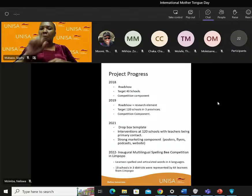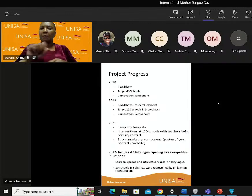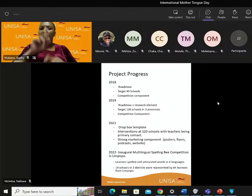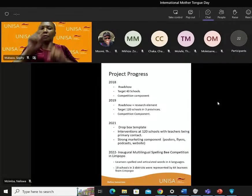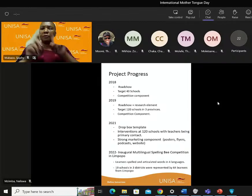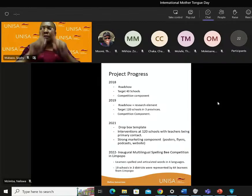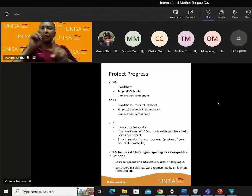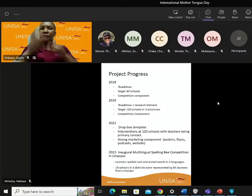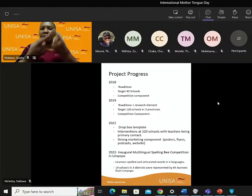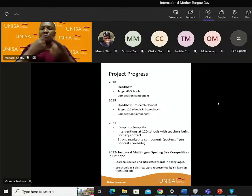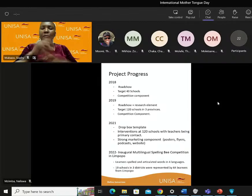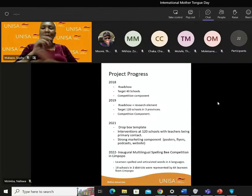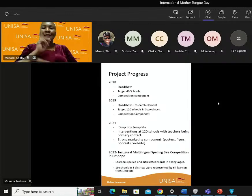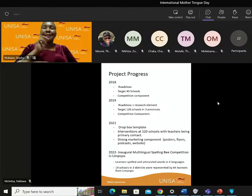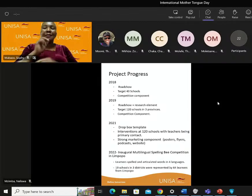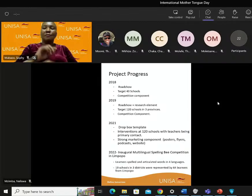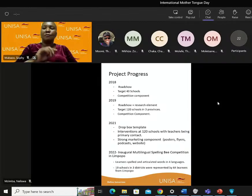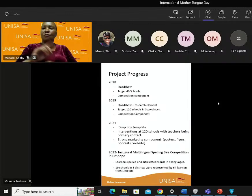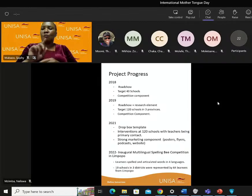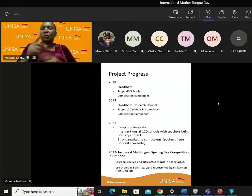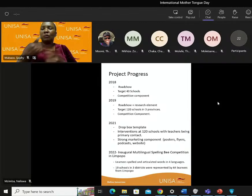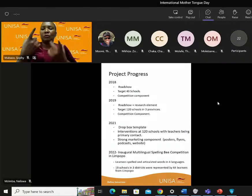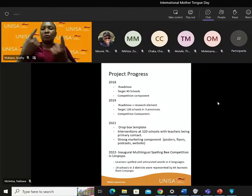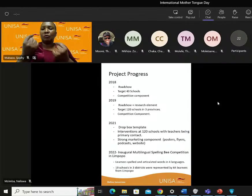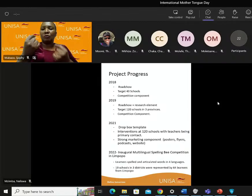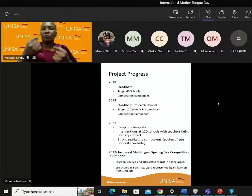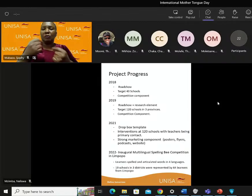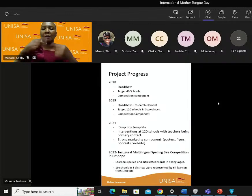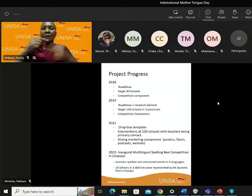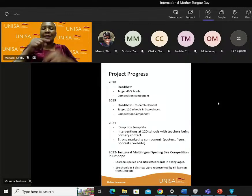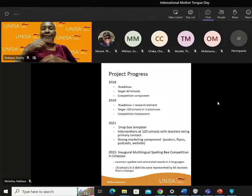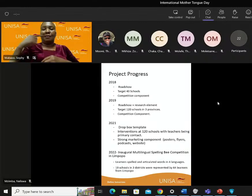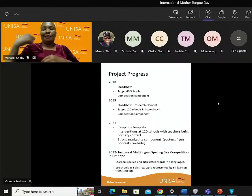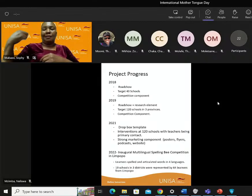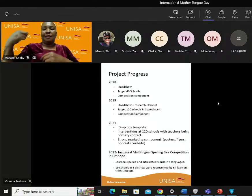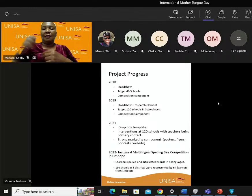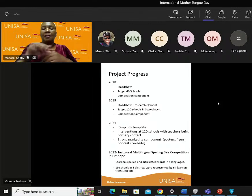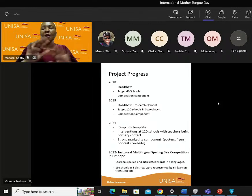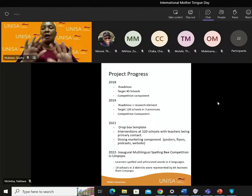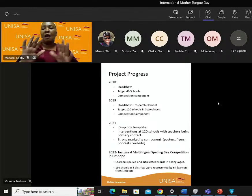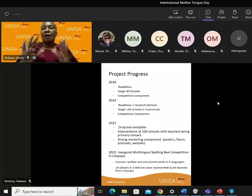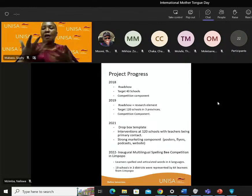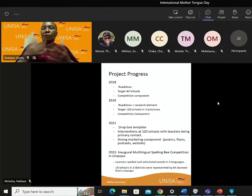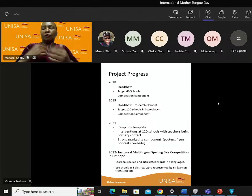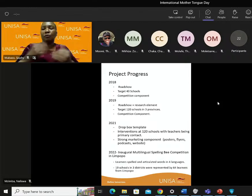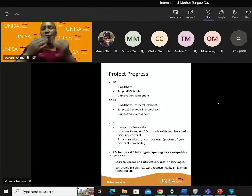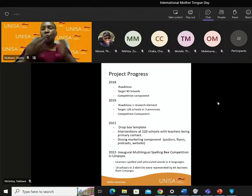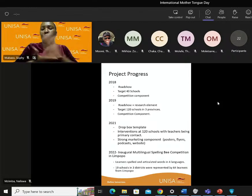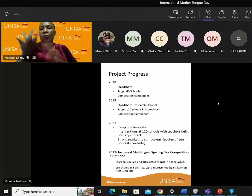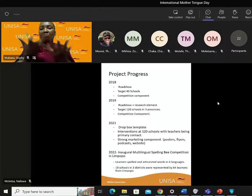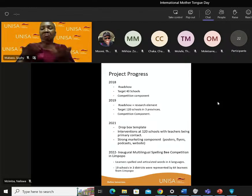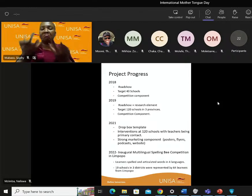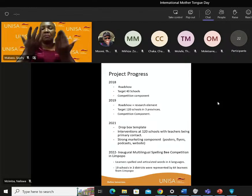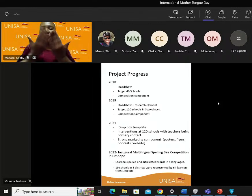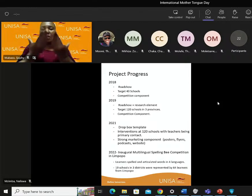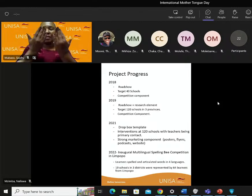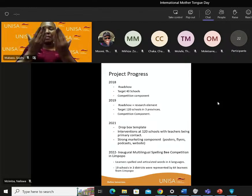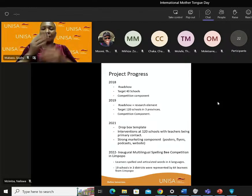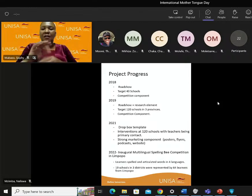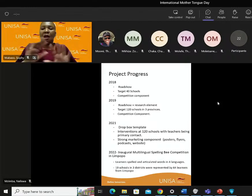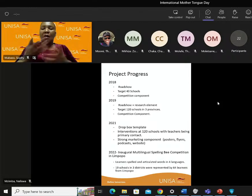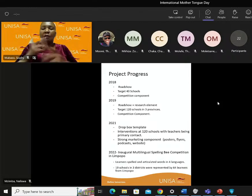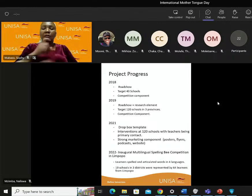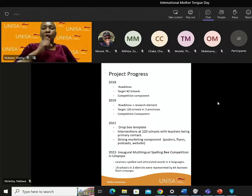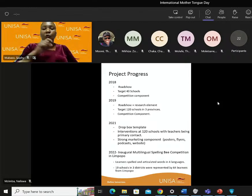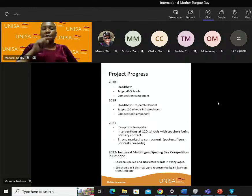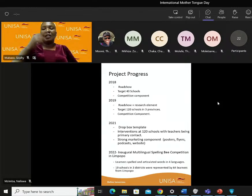teachers on what they can do about languages, what they can go and study, but also how they can use the